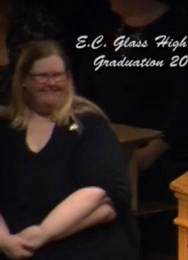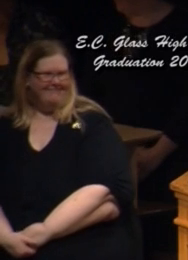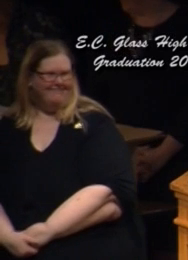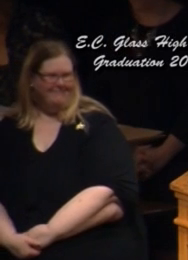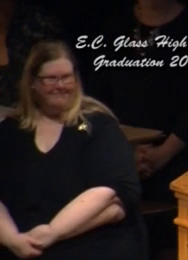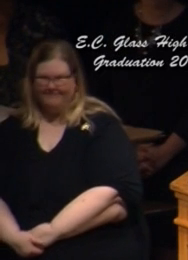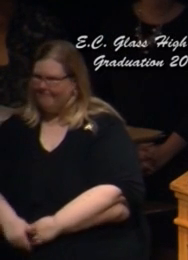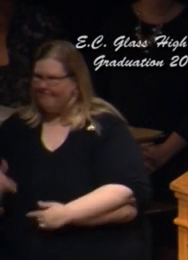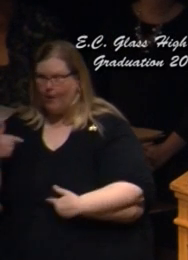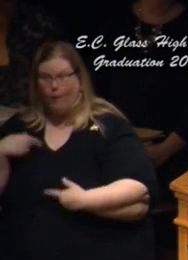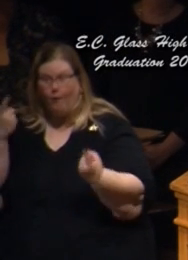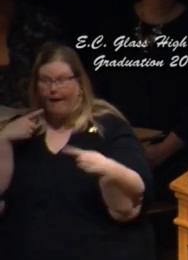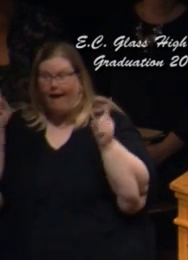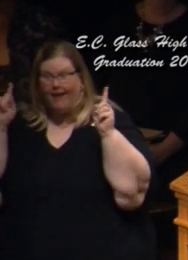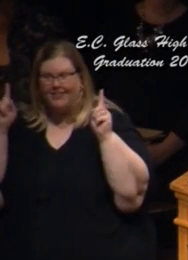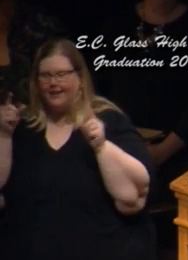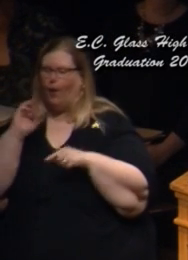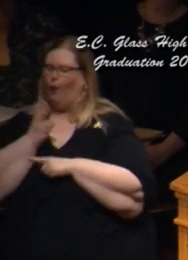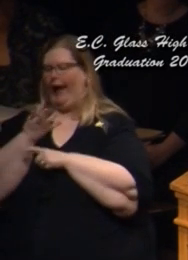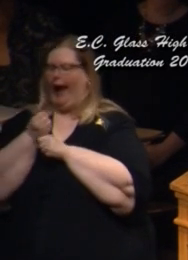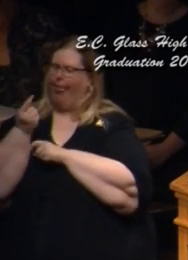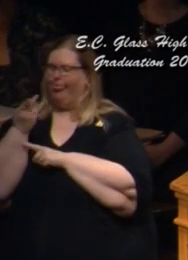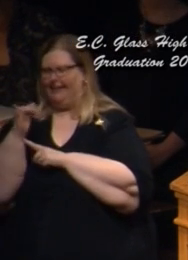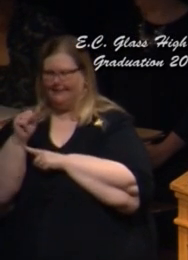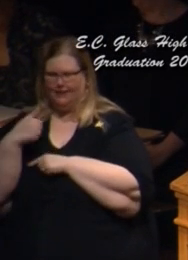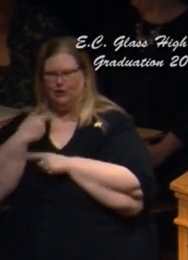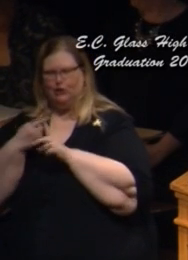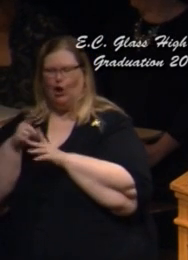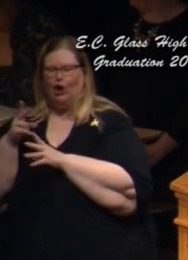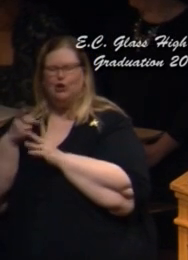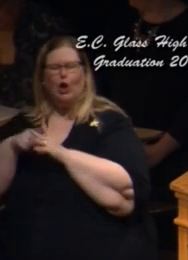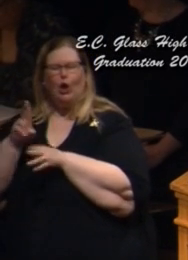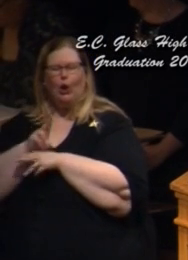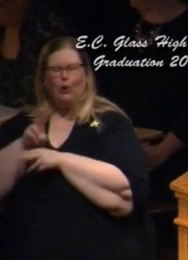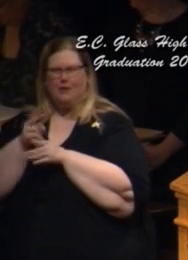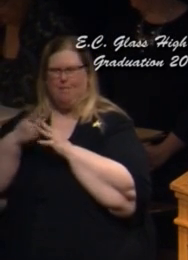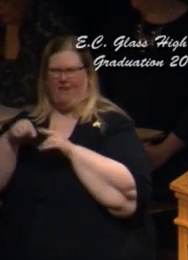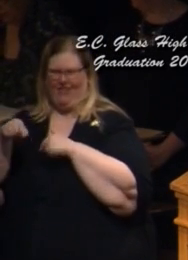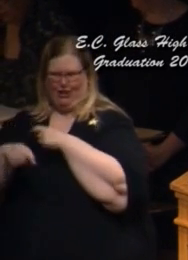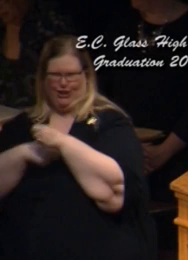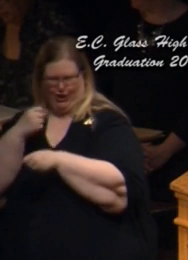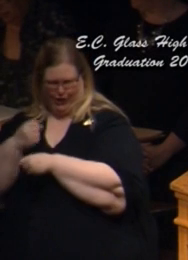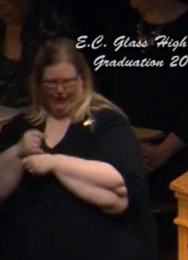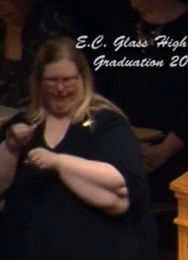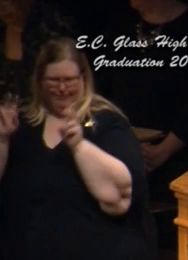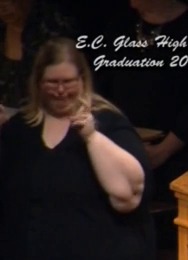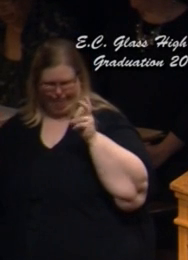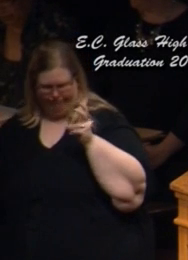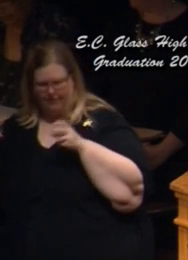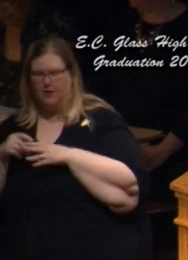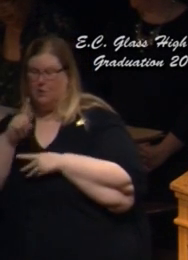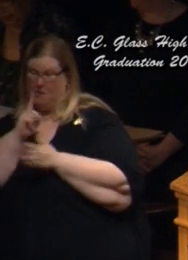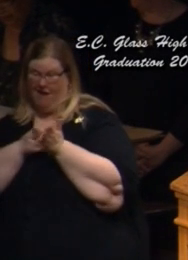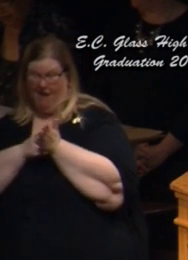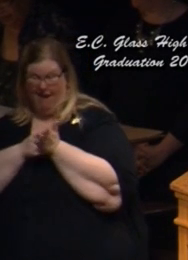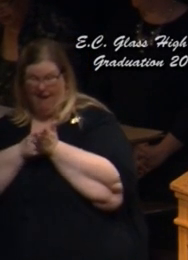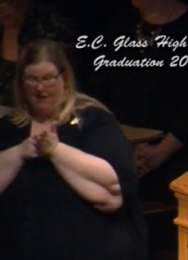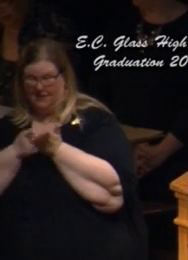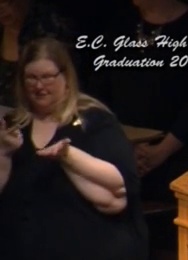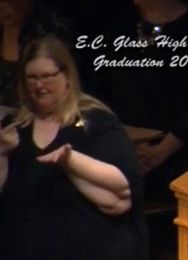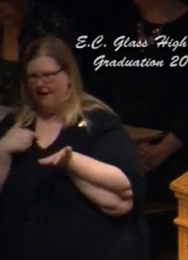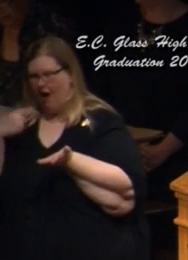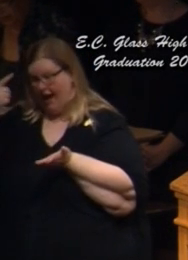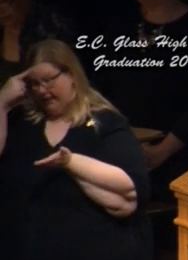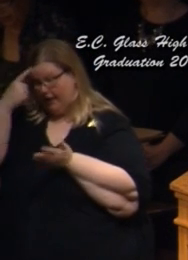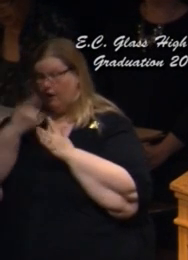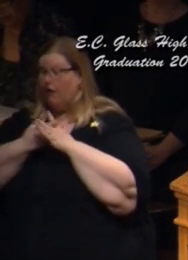We got this is an expression that I started using at the beginning of the school year. To be honest, I think it